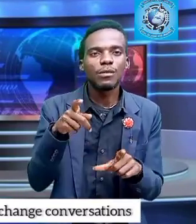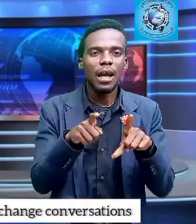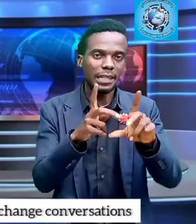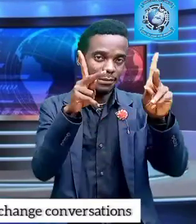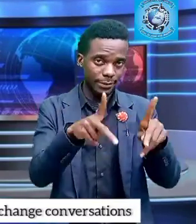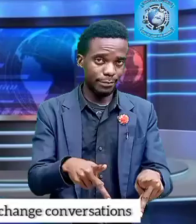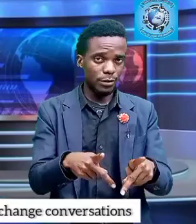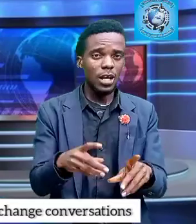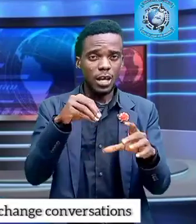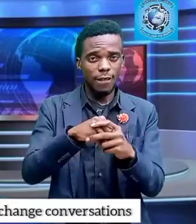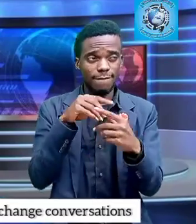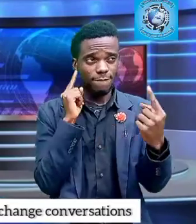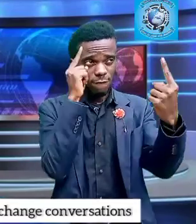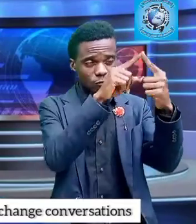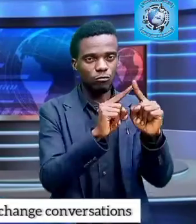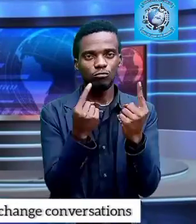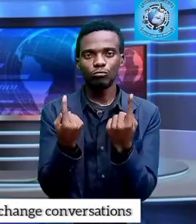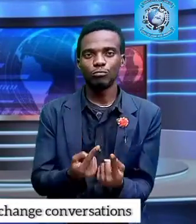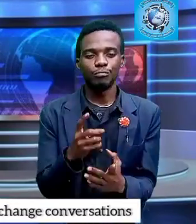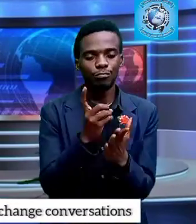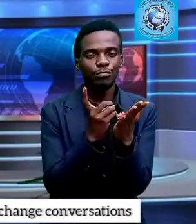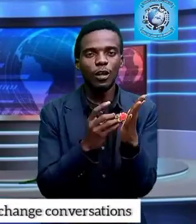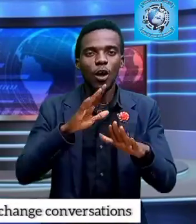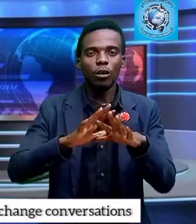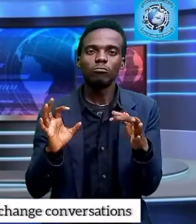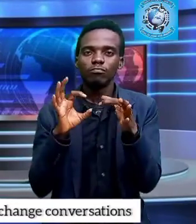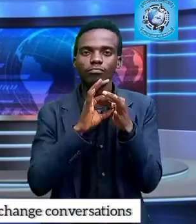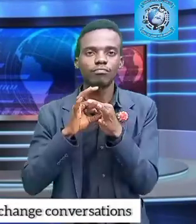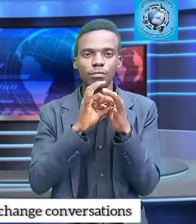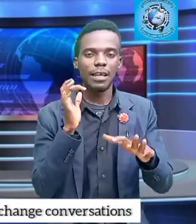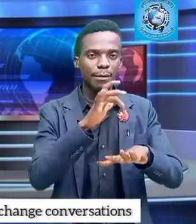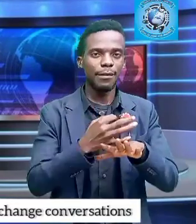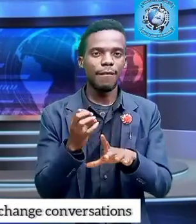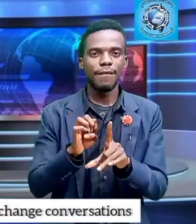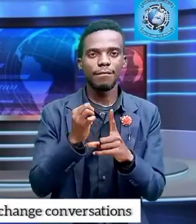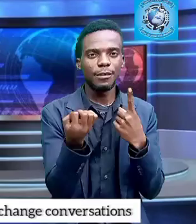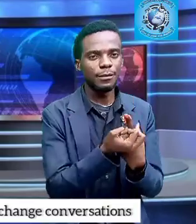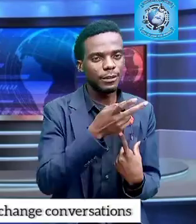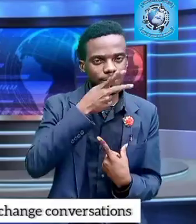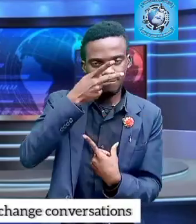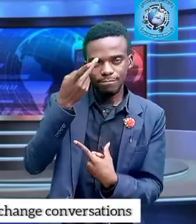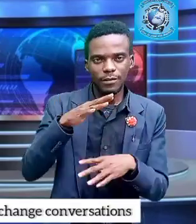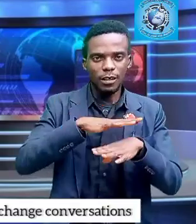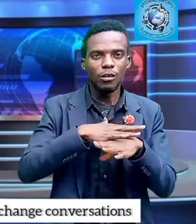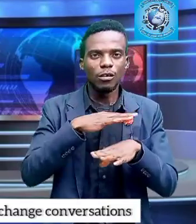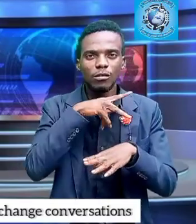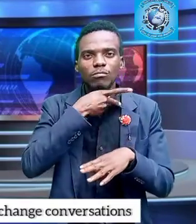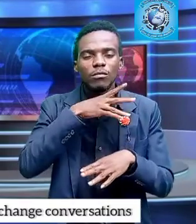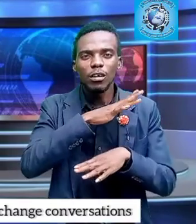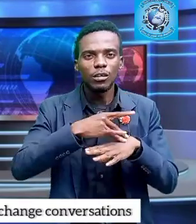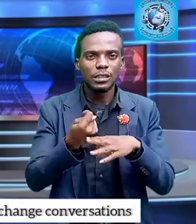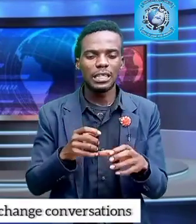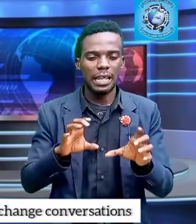as participants in a focus group discussion on the combinatory impact of environmental pollution on the climate